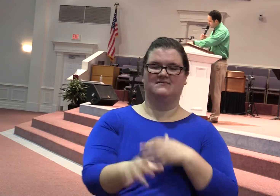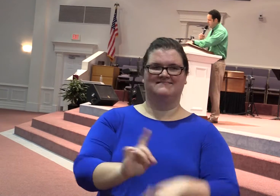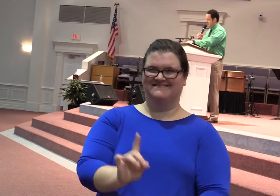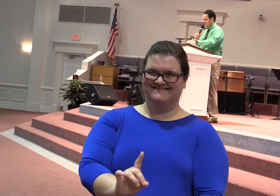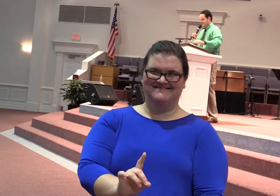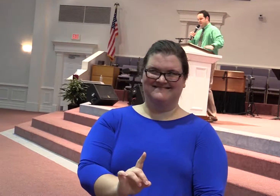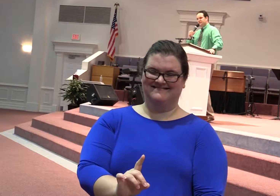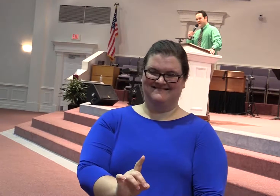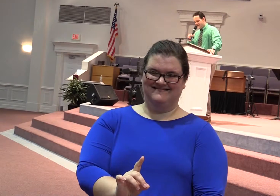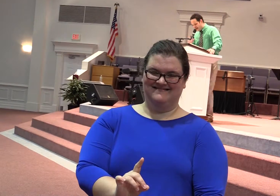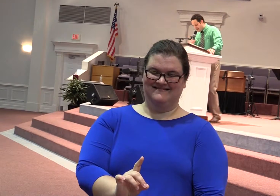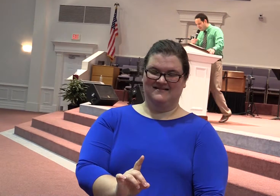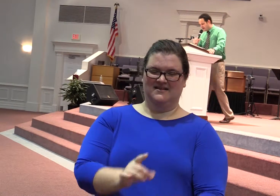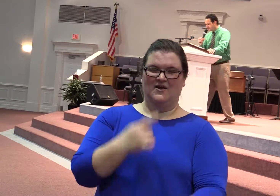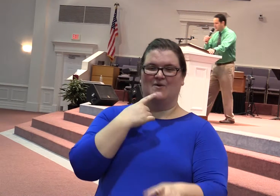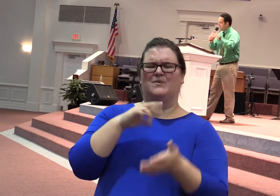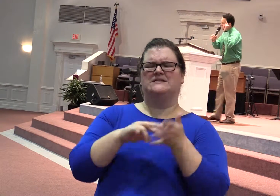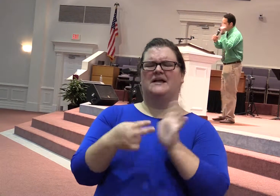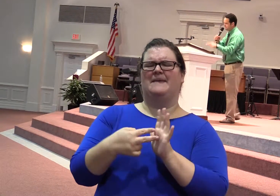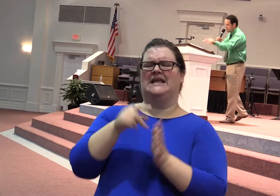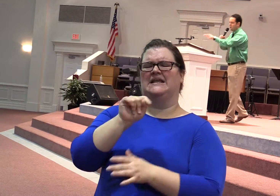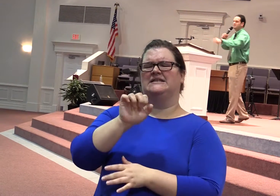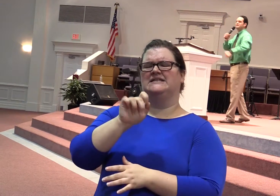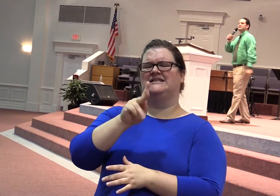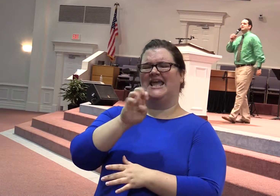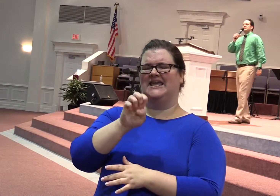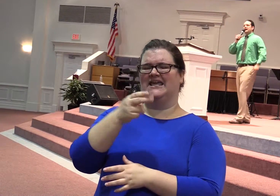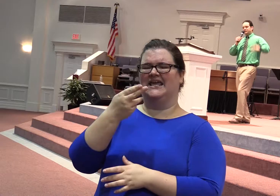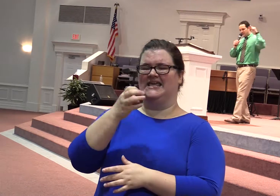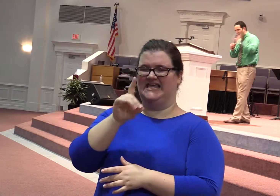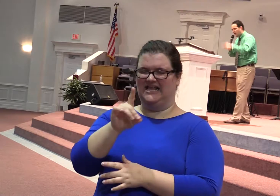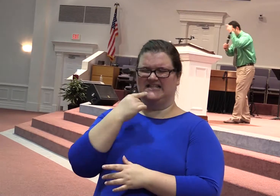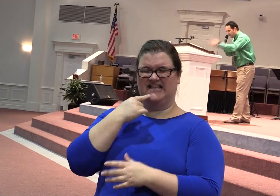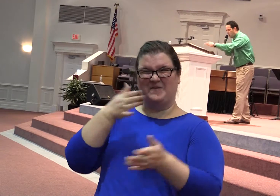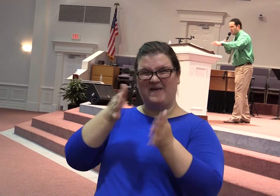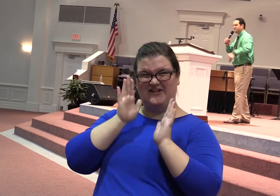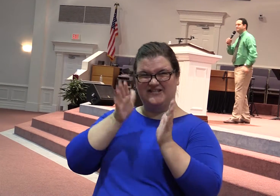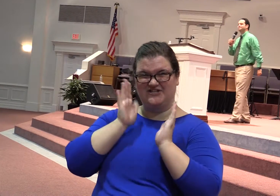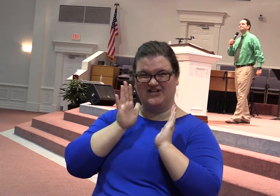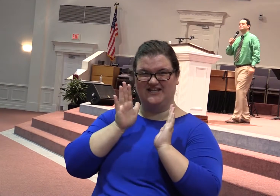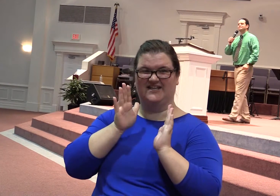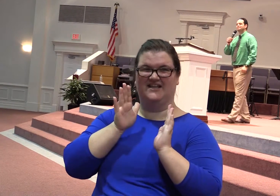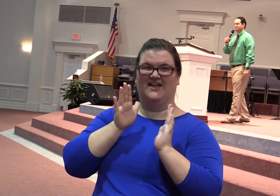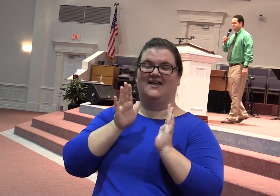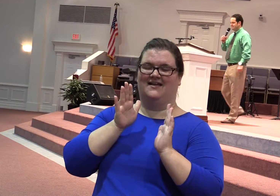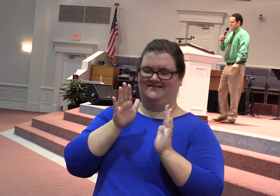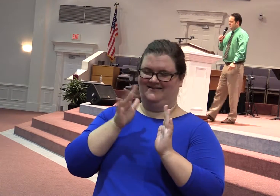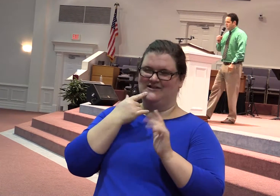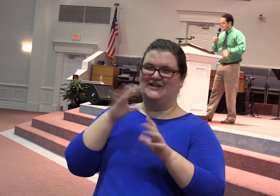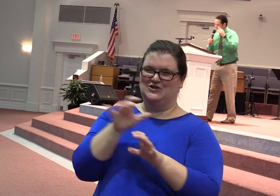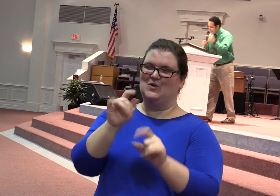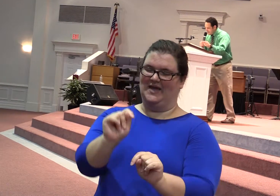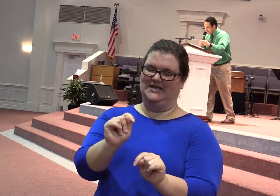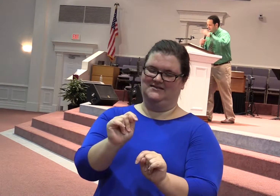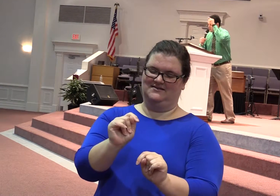right. Hallelujah. To take heed means to listen to and to follow through. Amen.